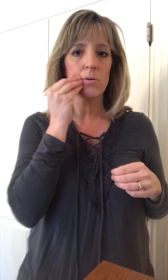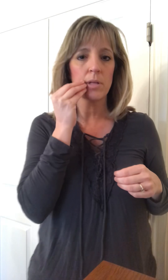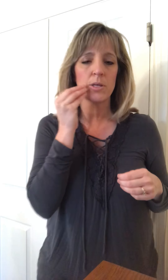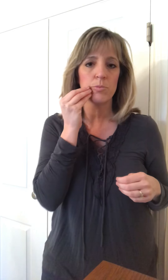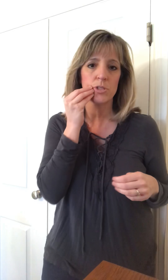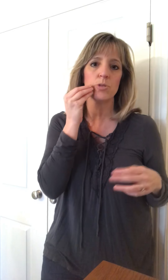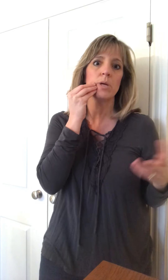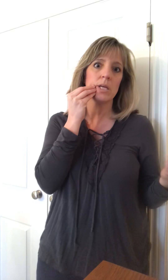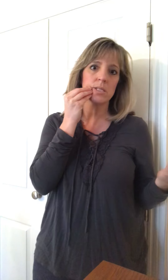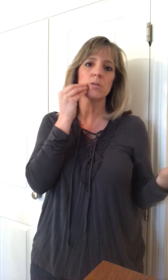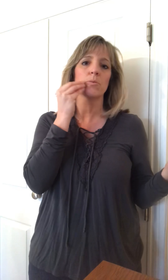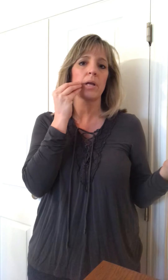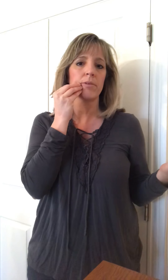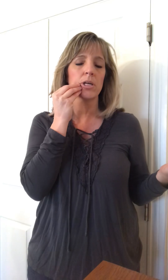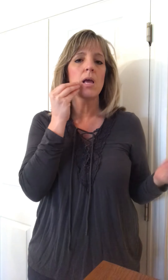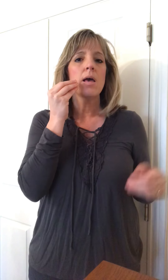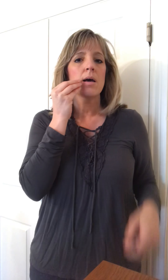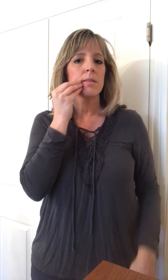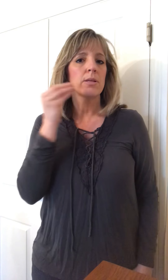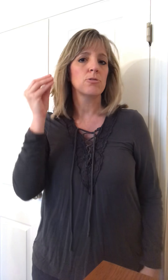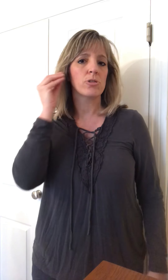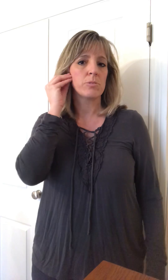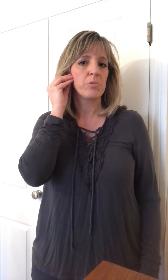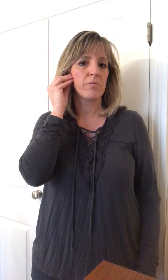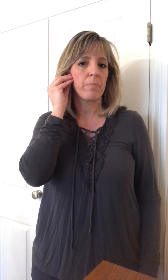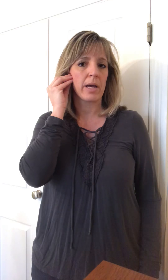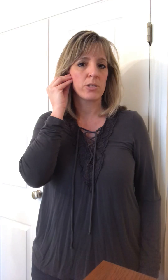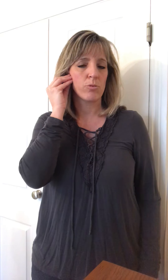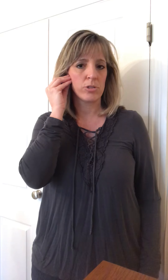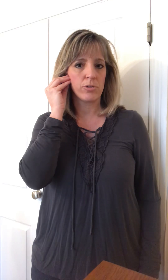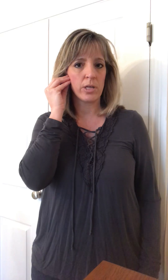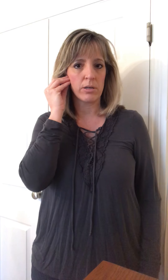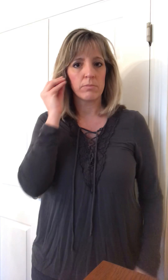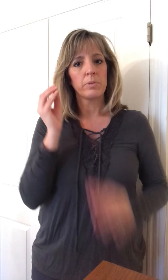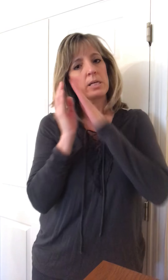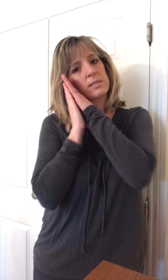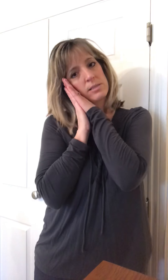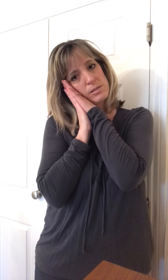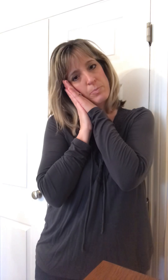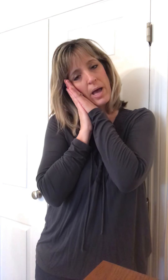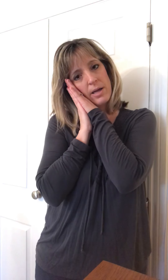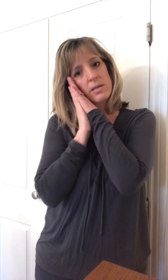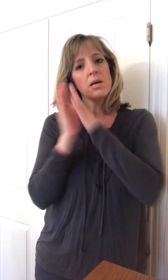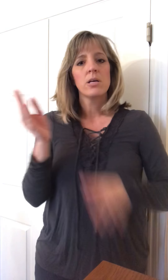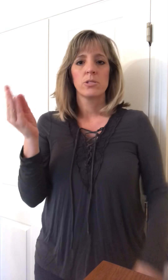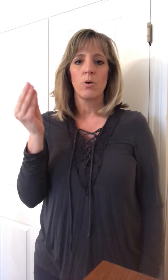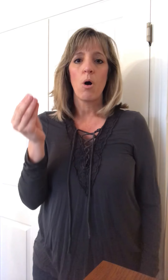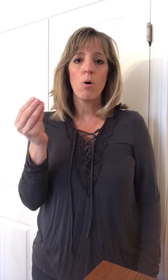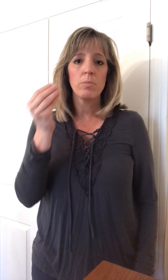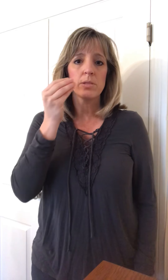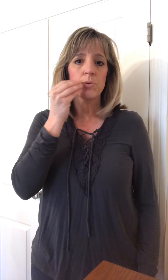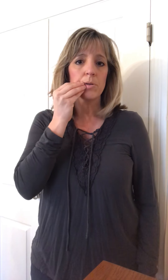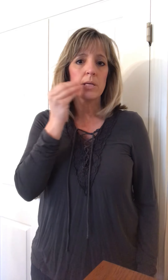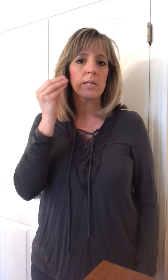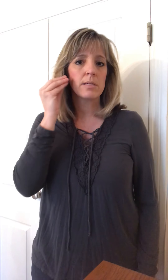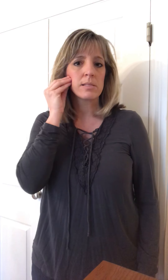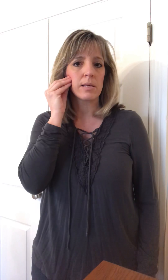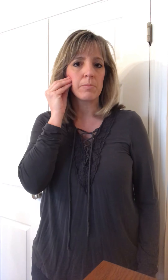like you would do eat or whatever, and then you just move it back towards your ear because this is bed. So home is where you eat and sleep.